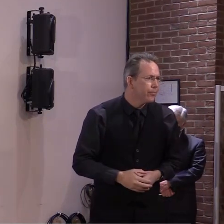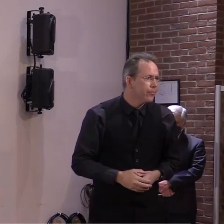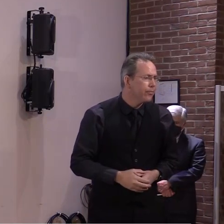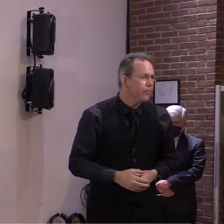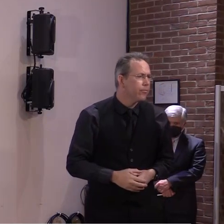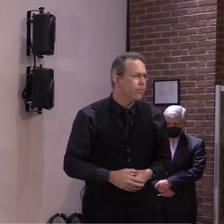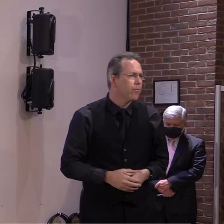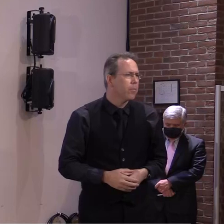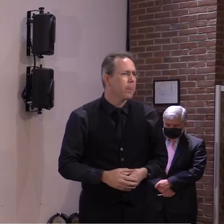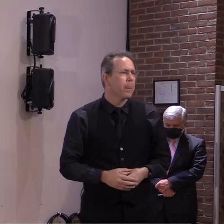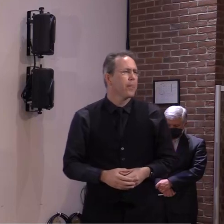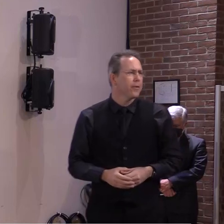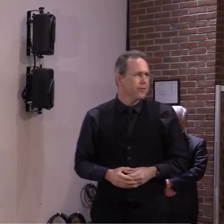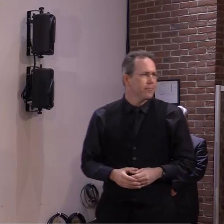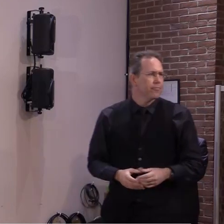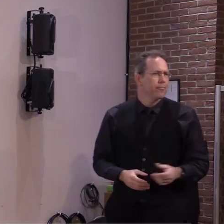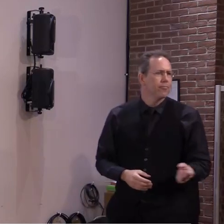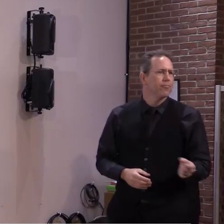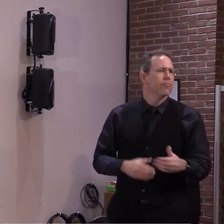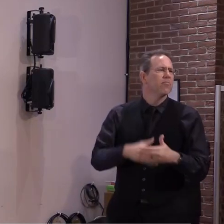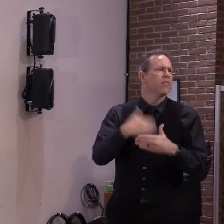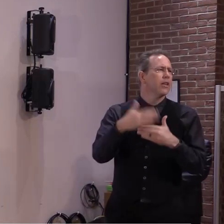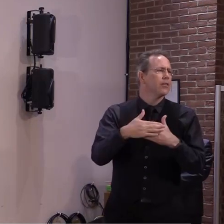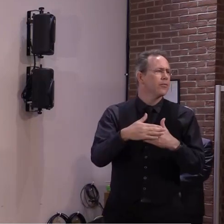Lisa, the Valley Reporter.